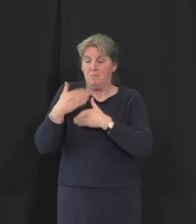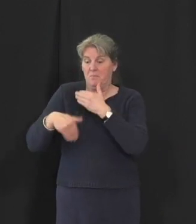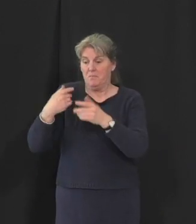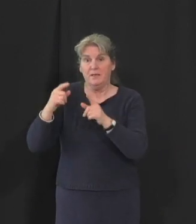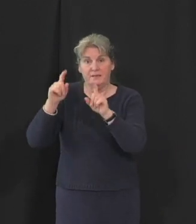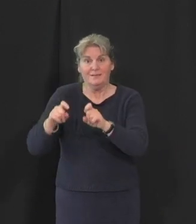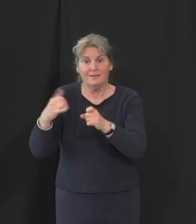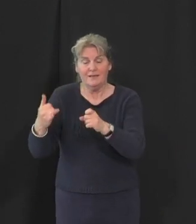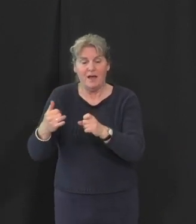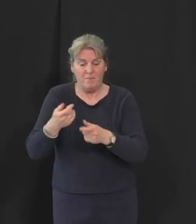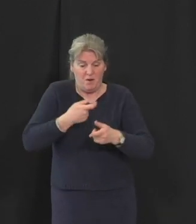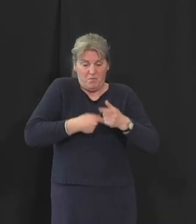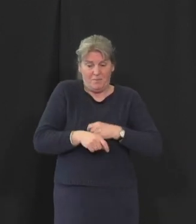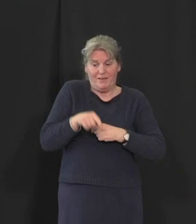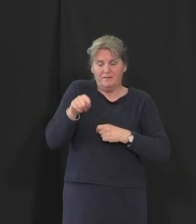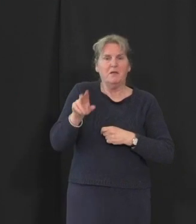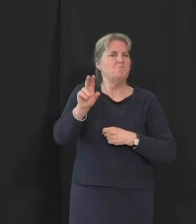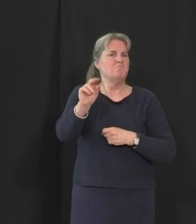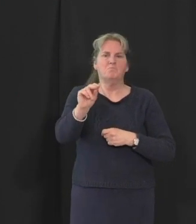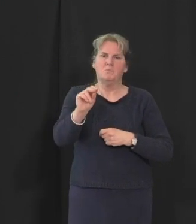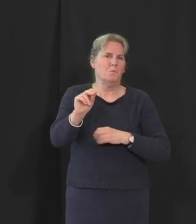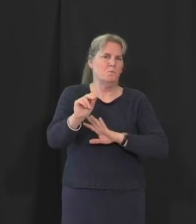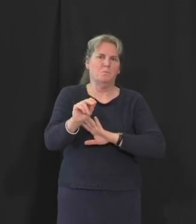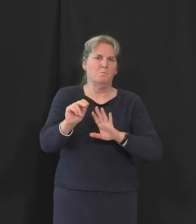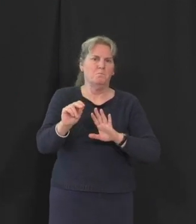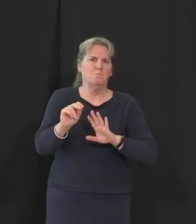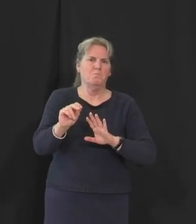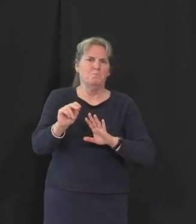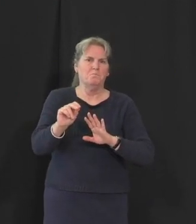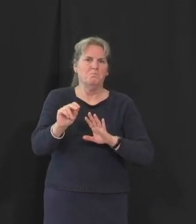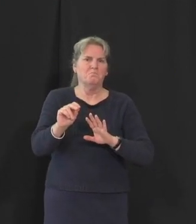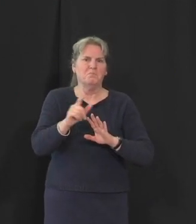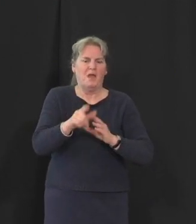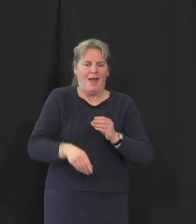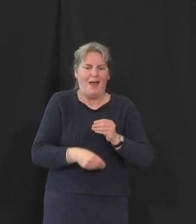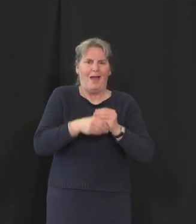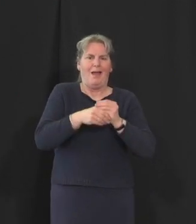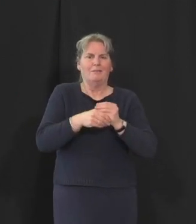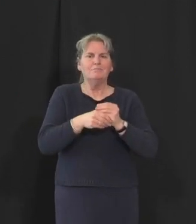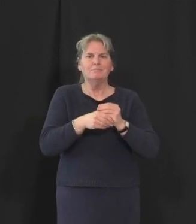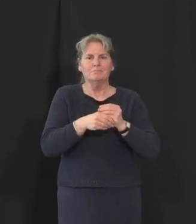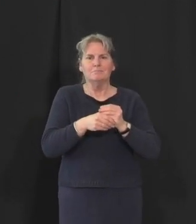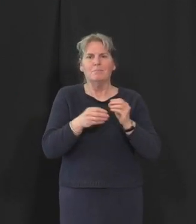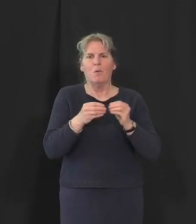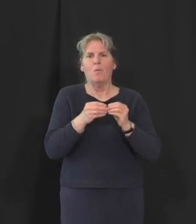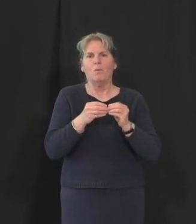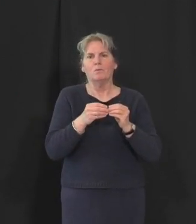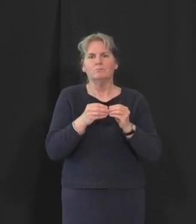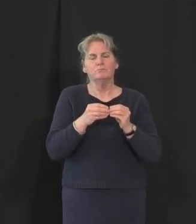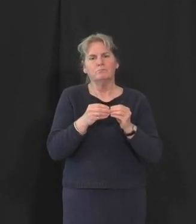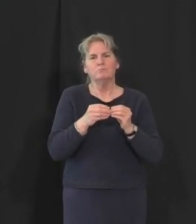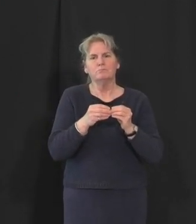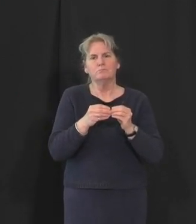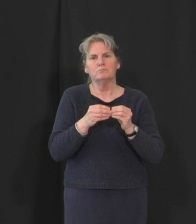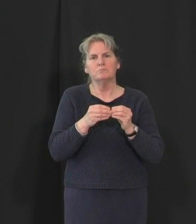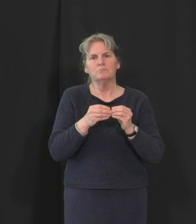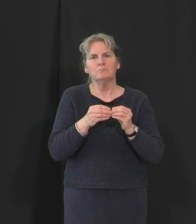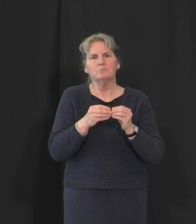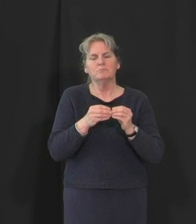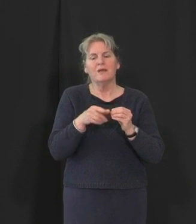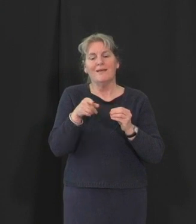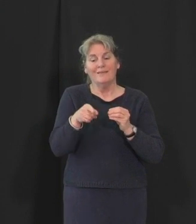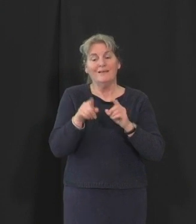we have, and it will never replace the testing that we have with the outside testing